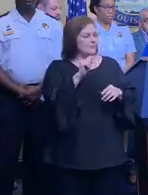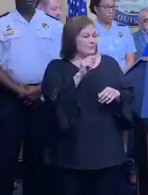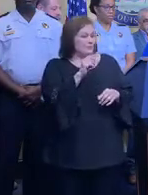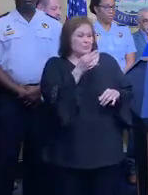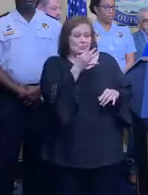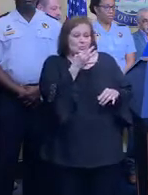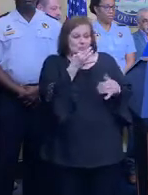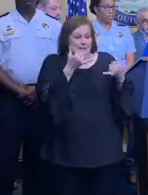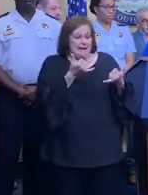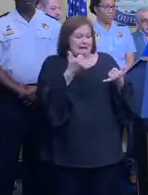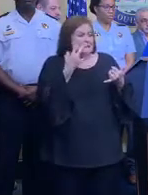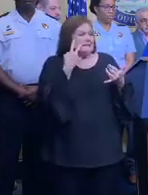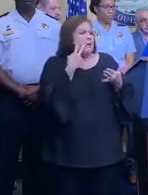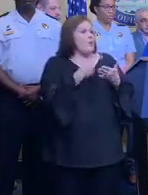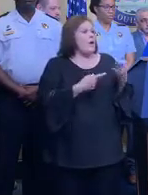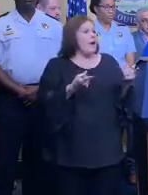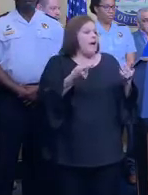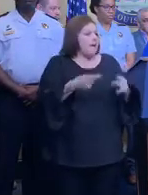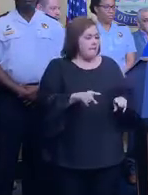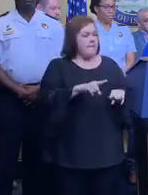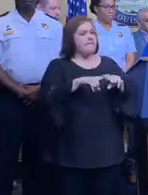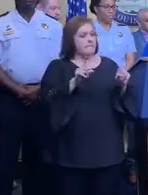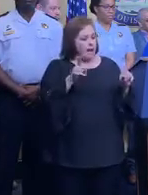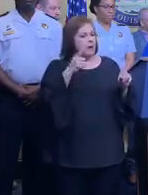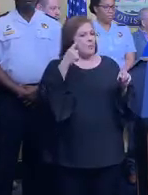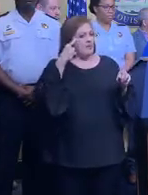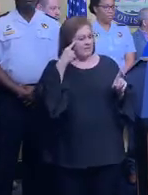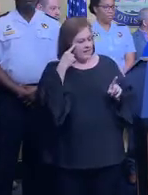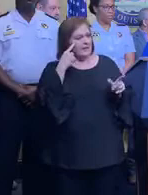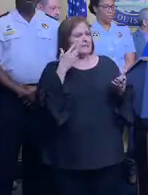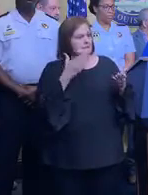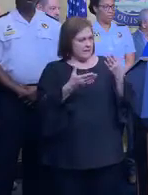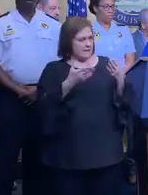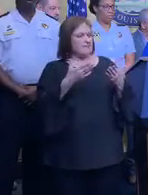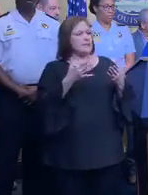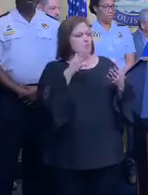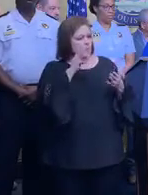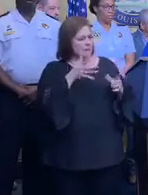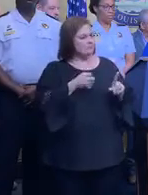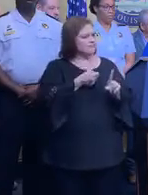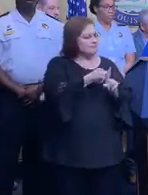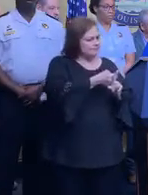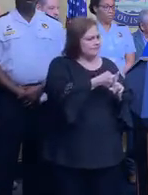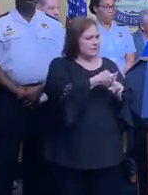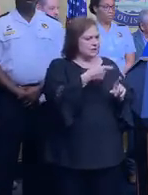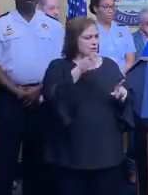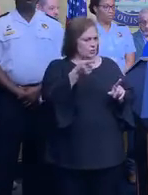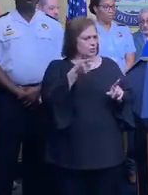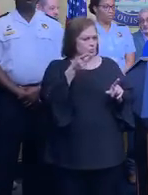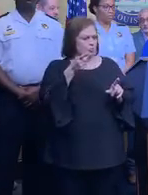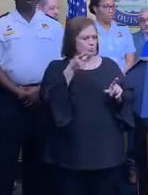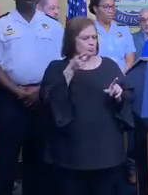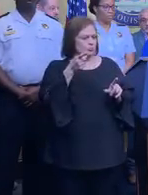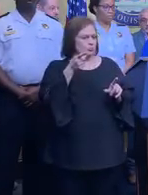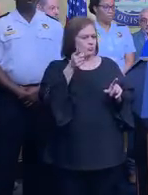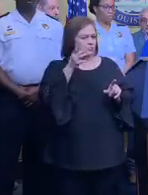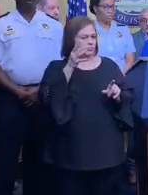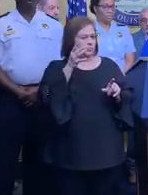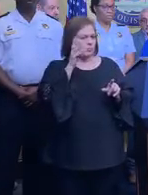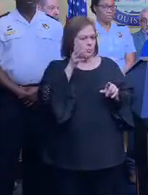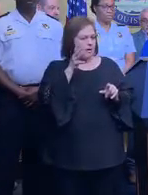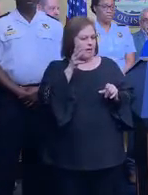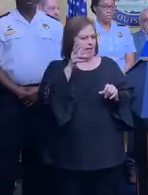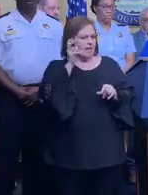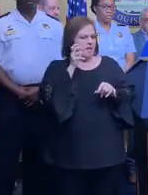tell what the impact will be, but we believe there will be an impact. You will hear from the National Weather